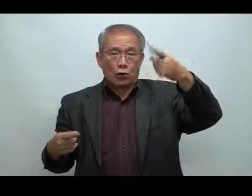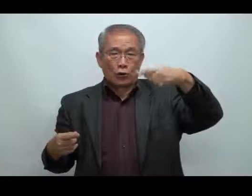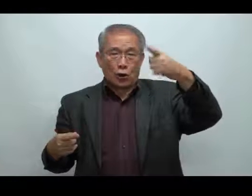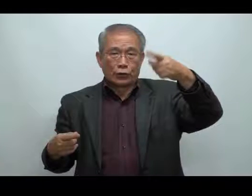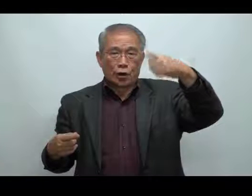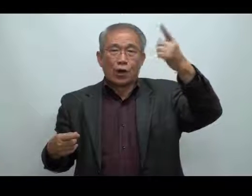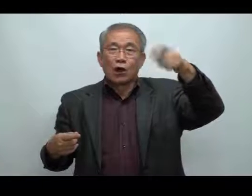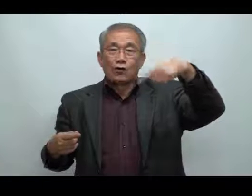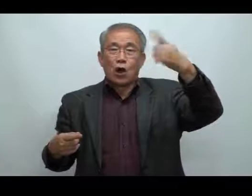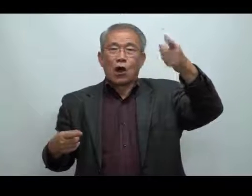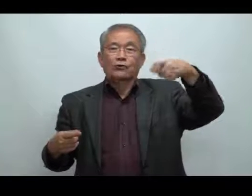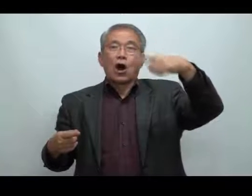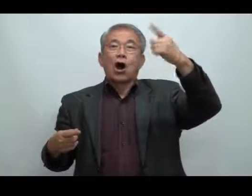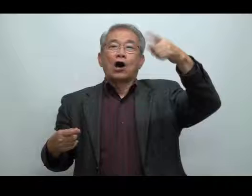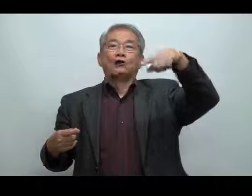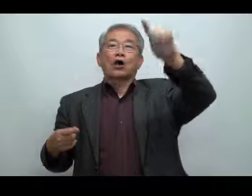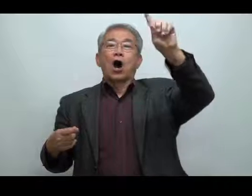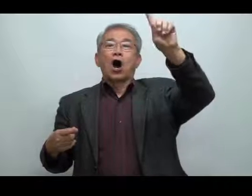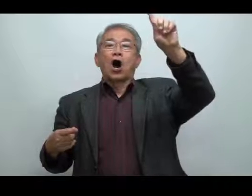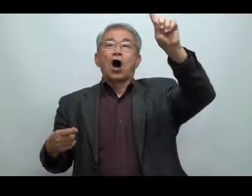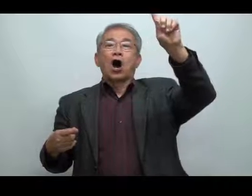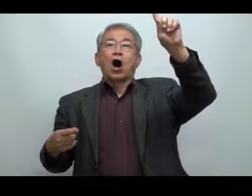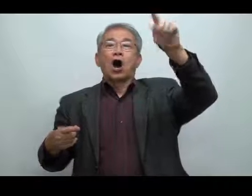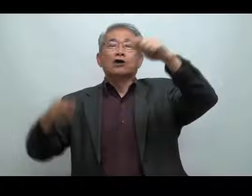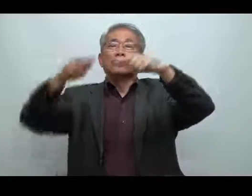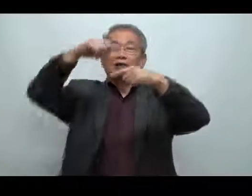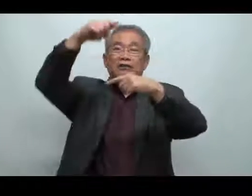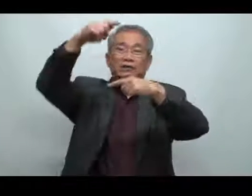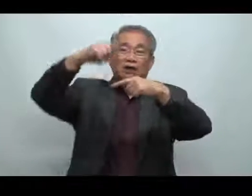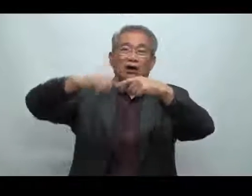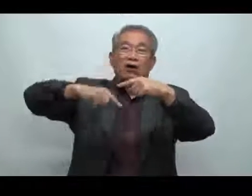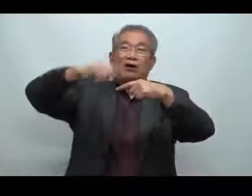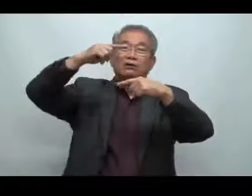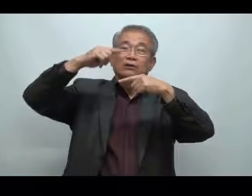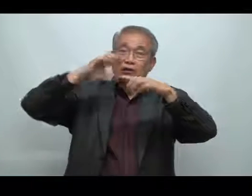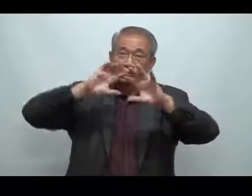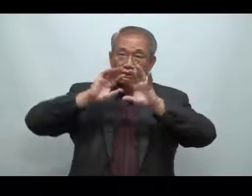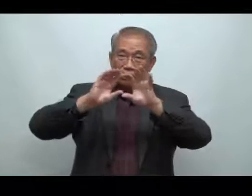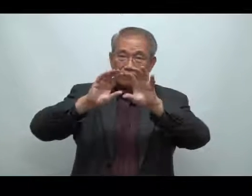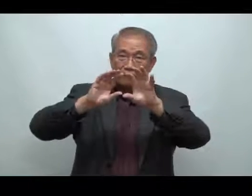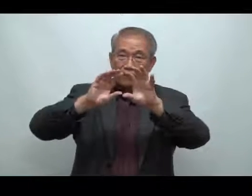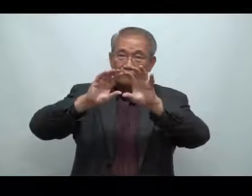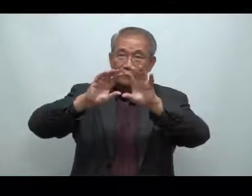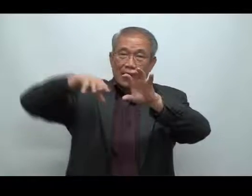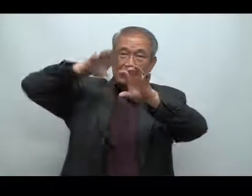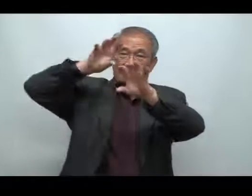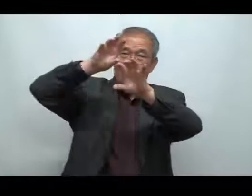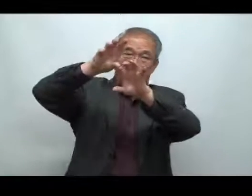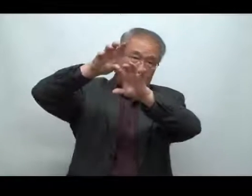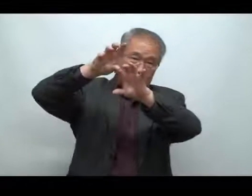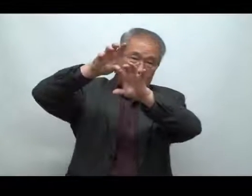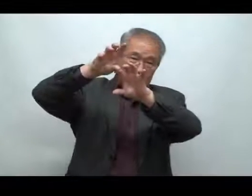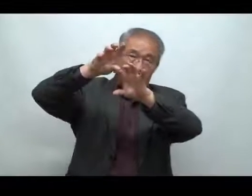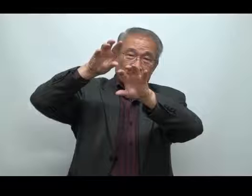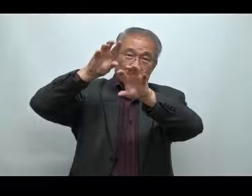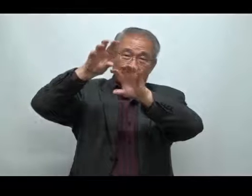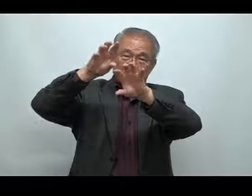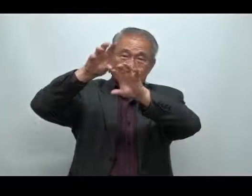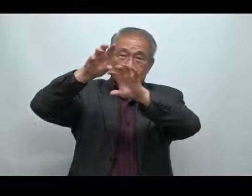yo yo yo yo yo. These are all soft palate and hard palate. These two are the